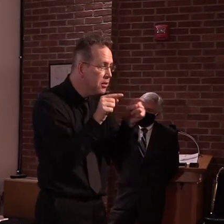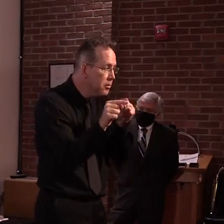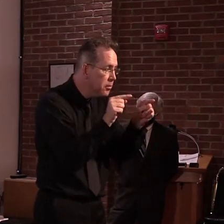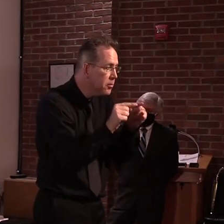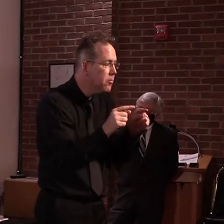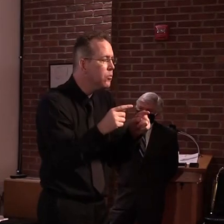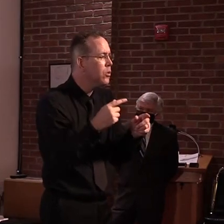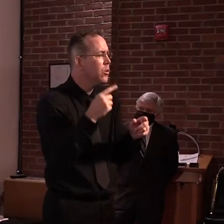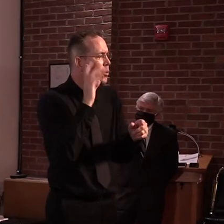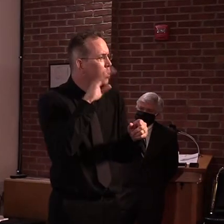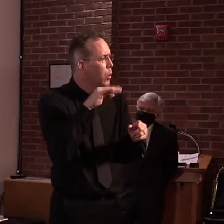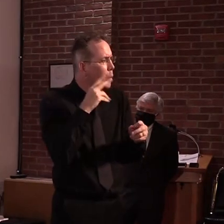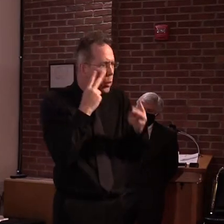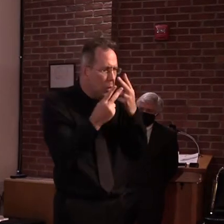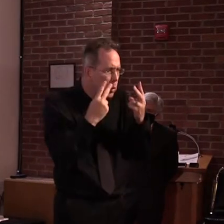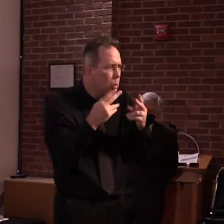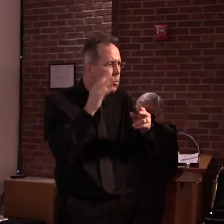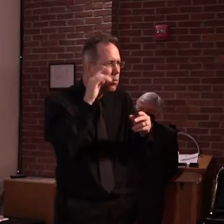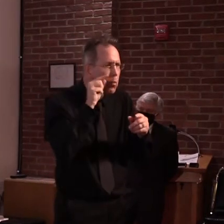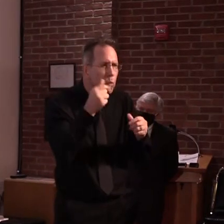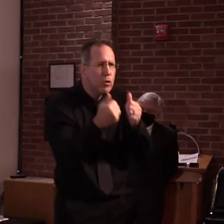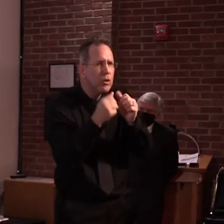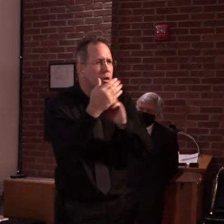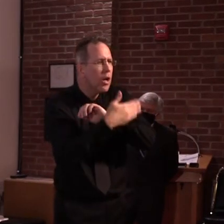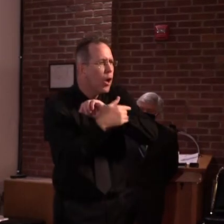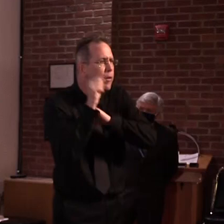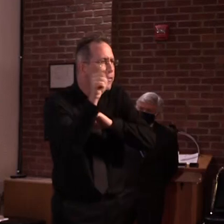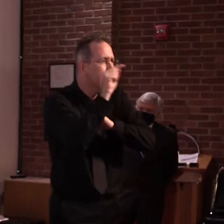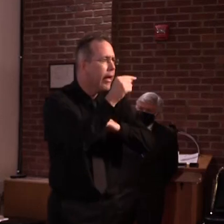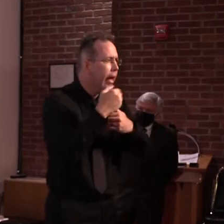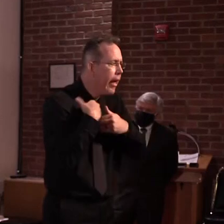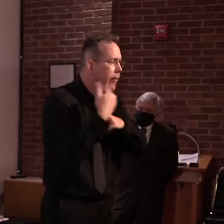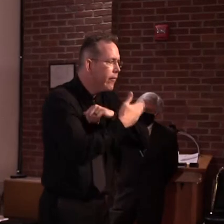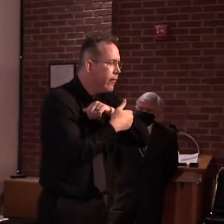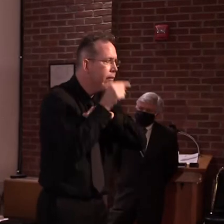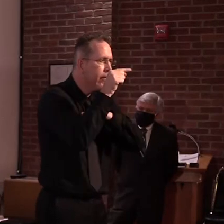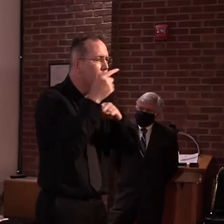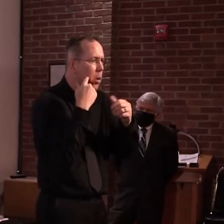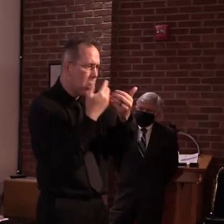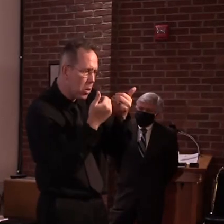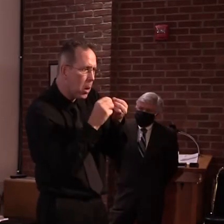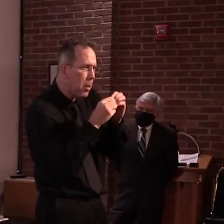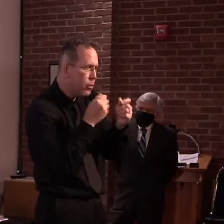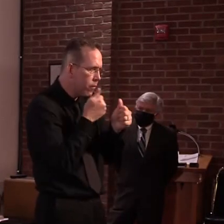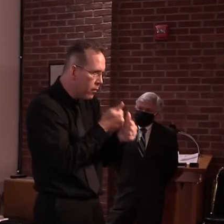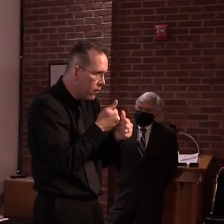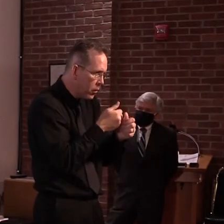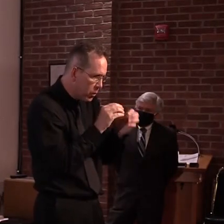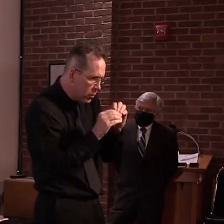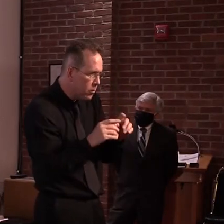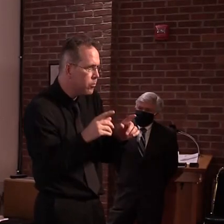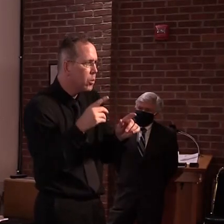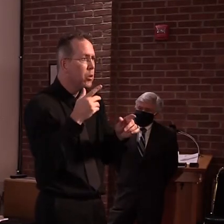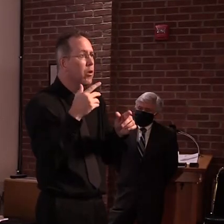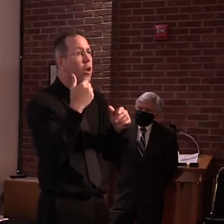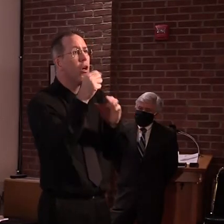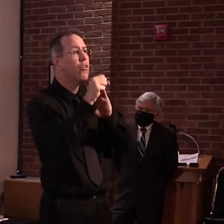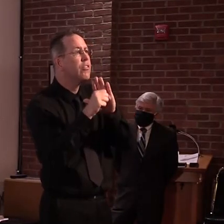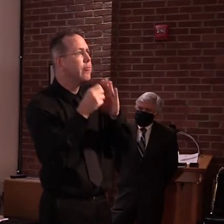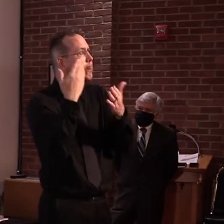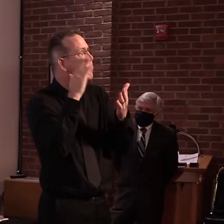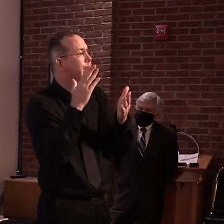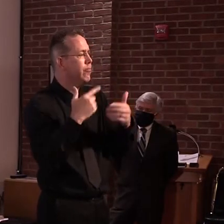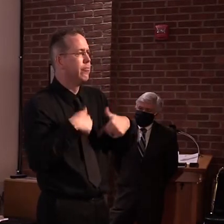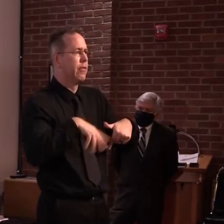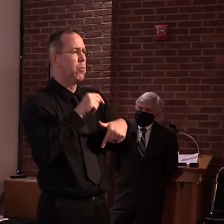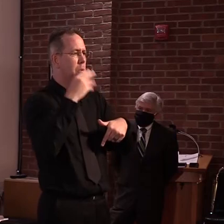data because of the more detailed data that we do collect and have than we do on the other counties. So that's why we've used this active case count as a